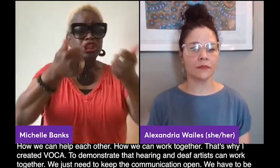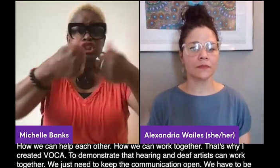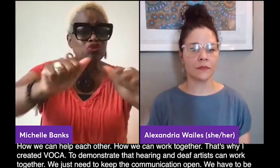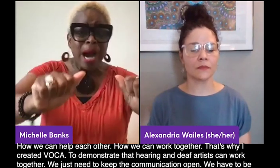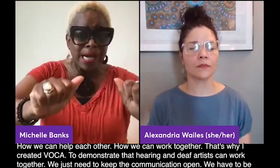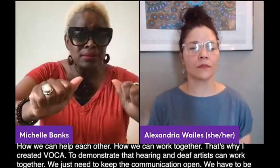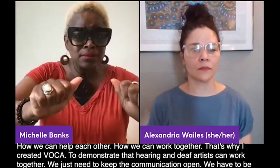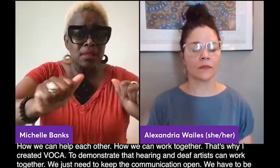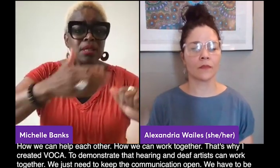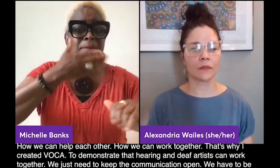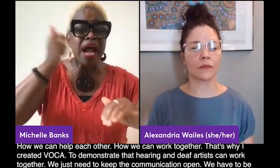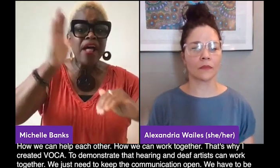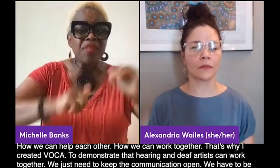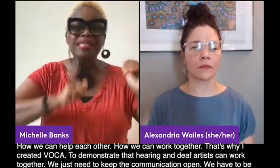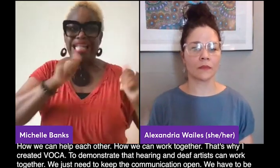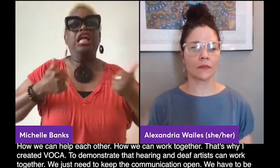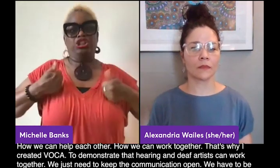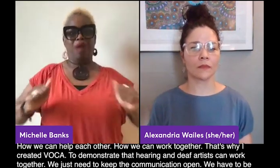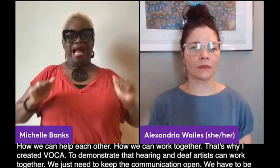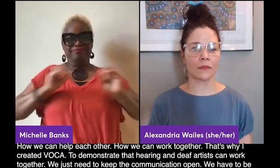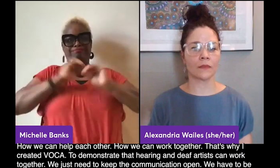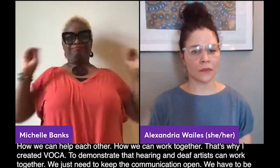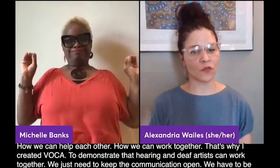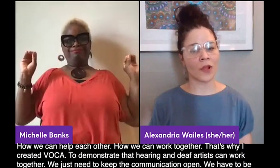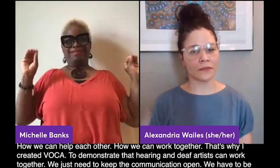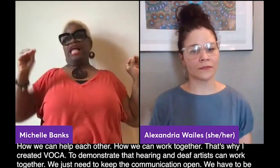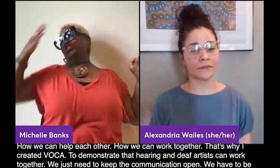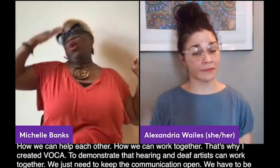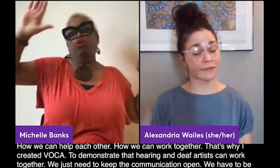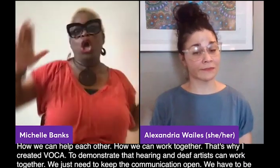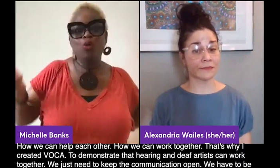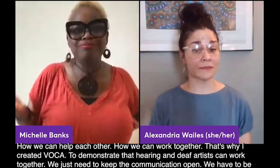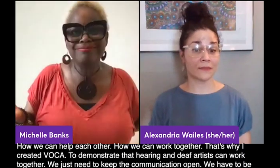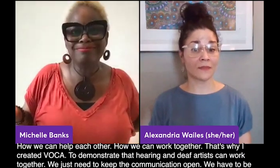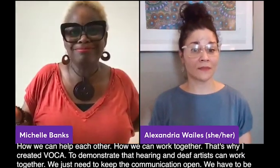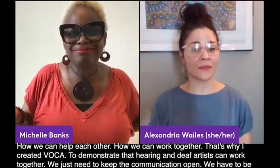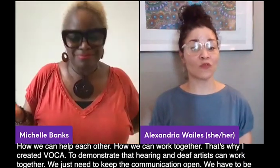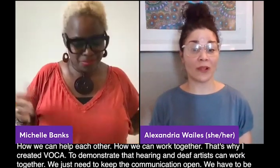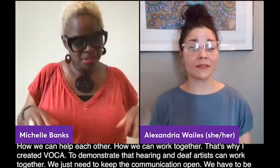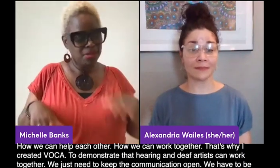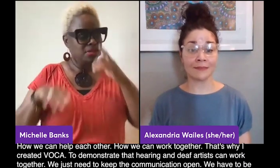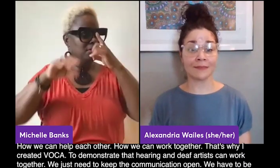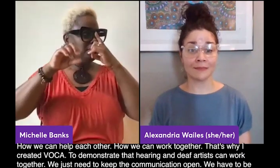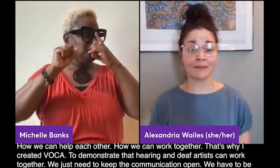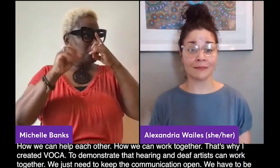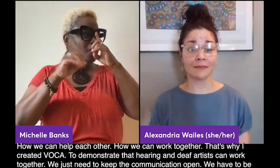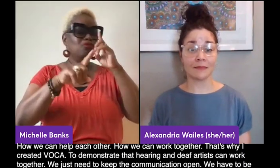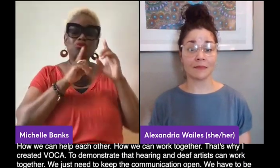be willing to try, which, of course, is better than not trying. Because if you don't try, you don't know.